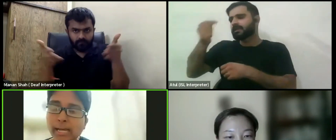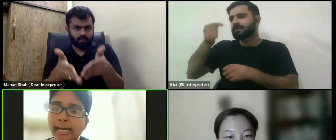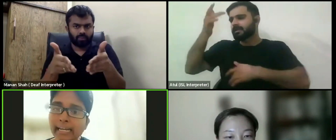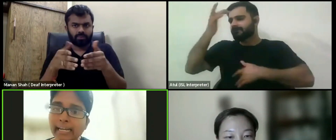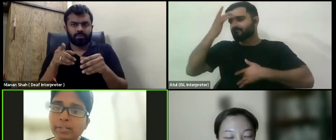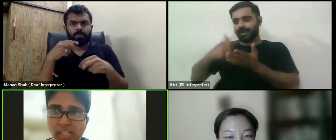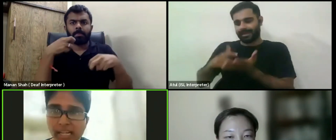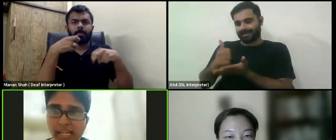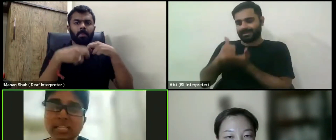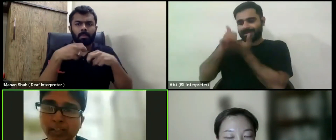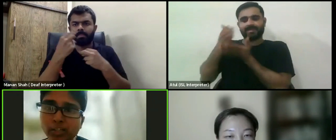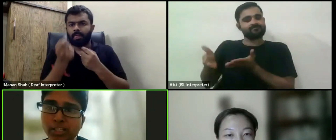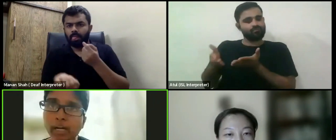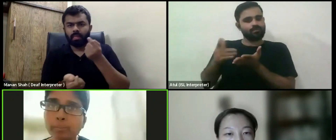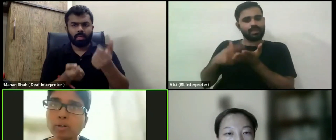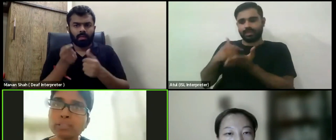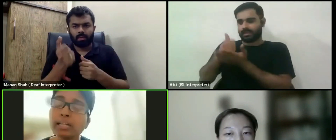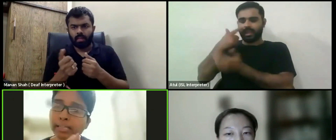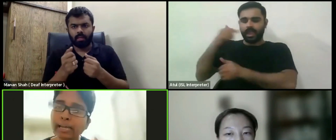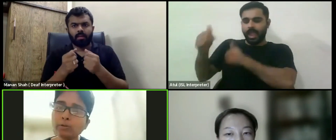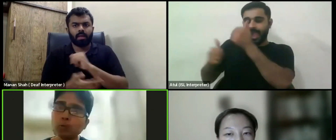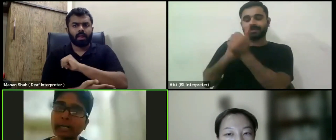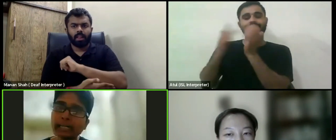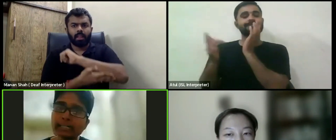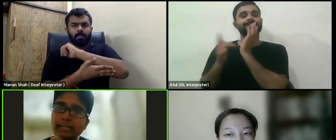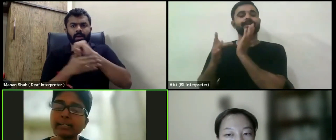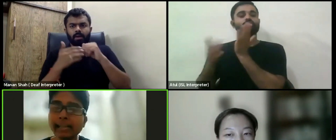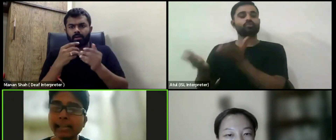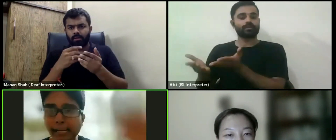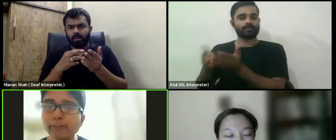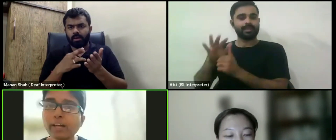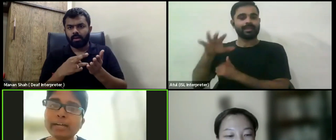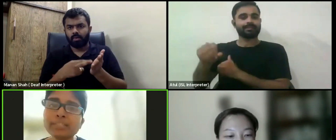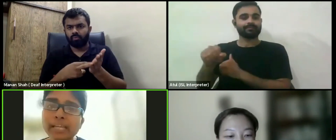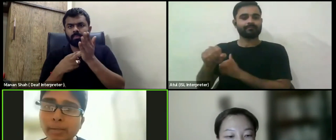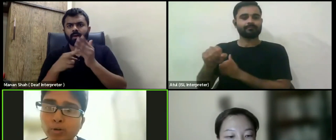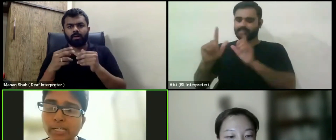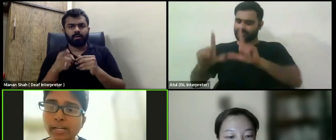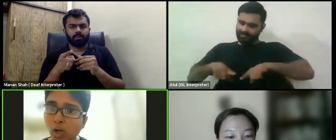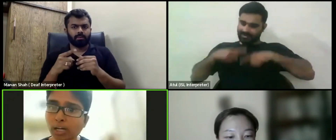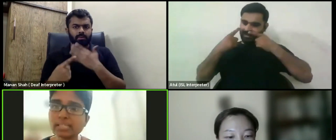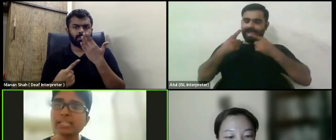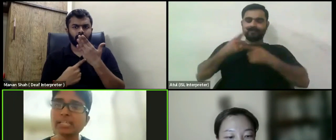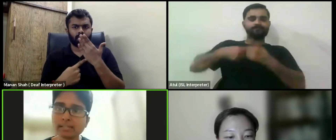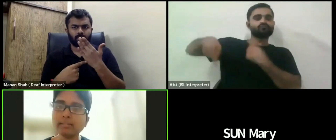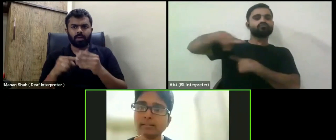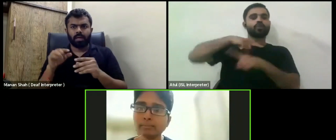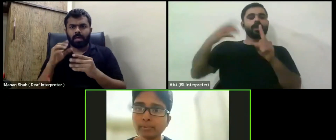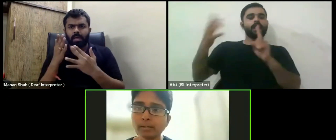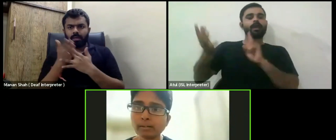rehabilitation and assistive technology, because they have to look at it as at a life cycle approach and not